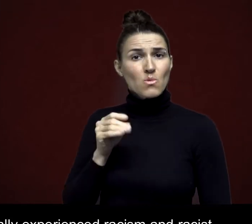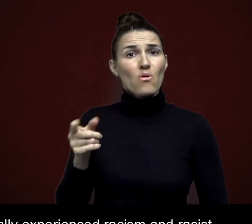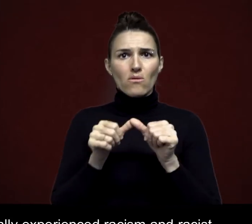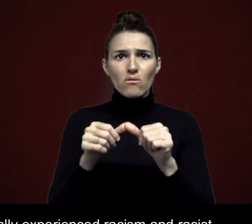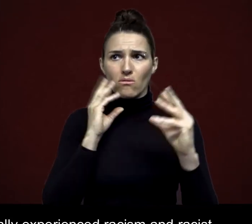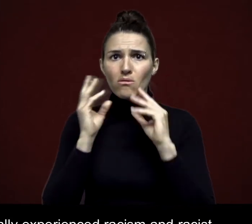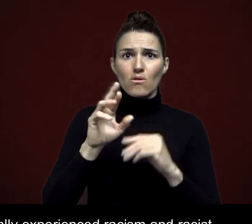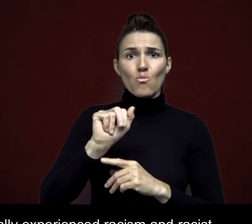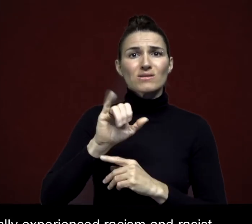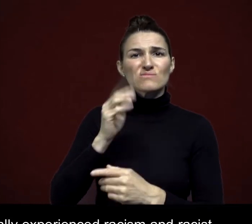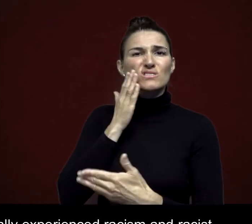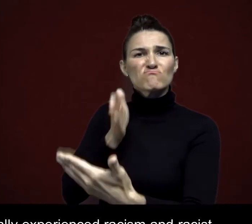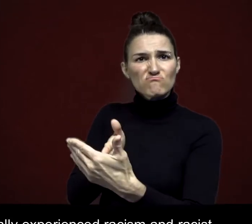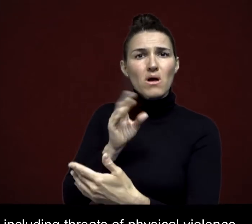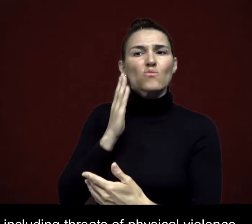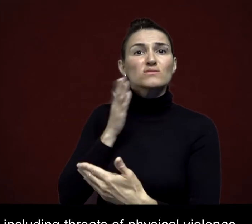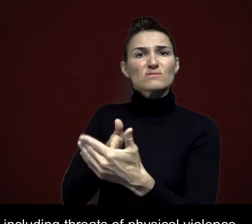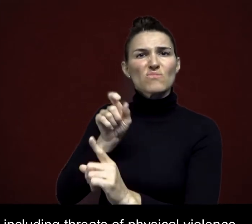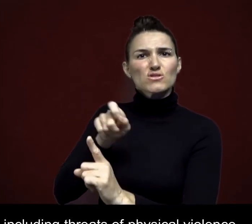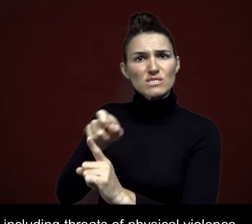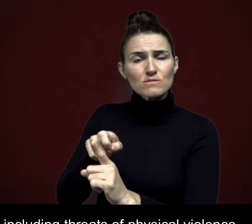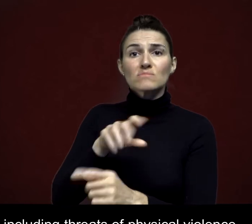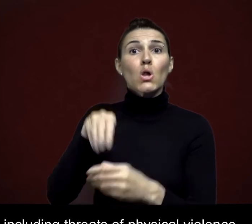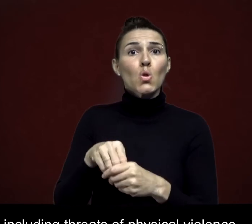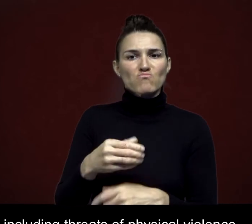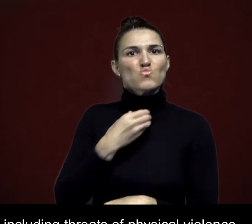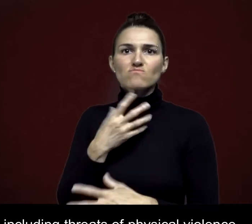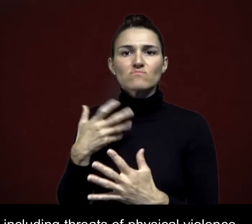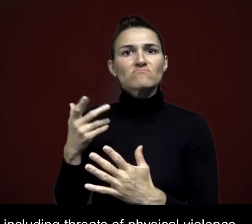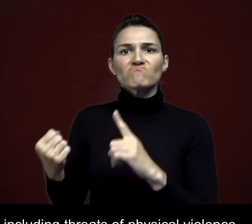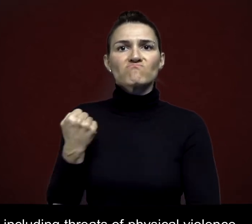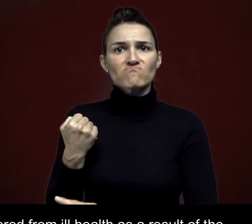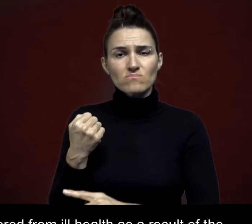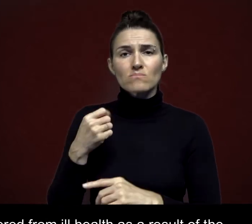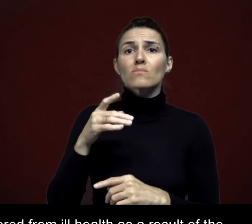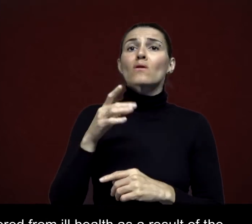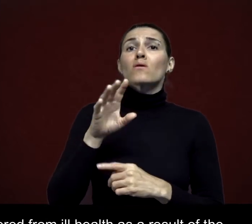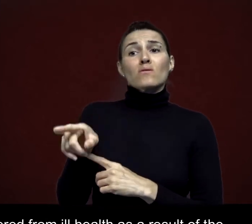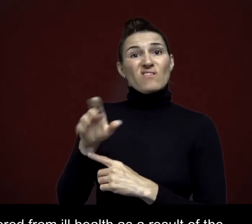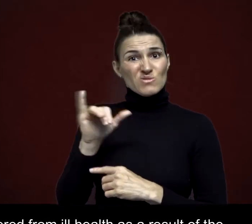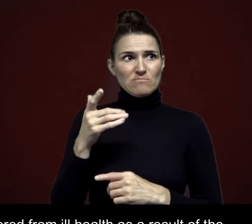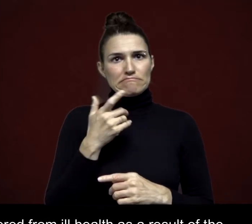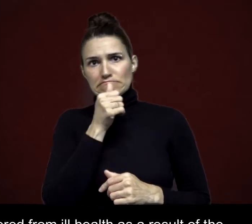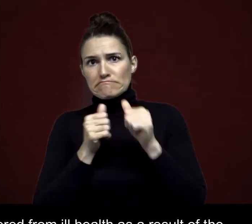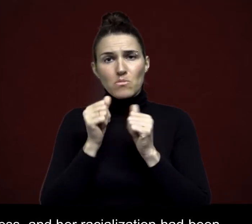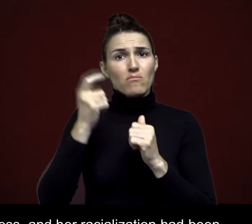continually experienced racism and racist harassment, including threats of physical violence. Ms. Wu suffered from ill health as a result of the continual